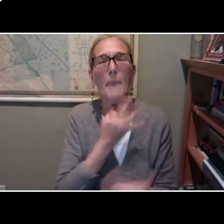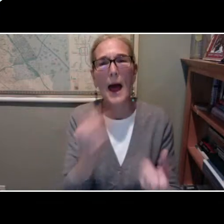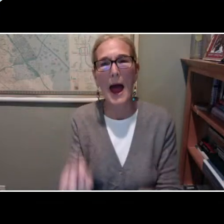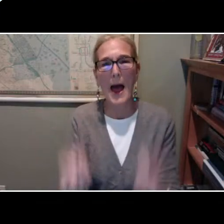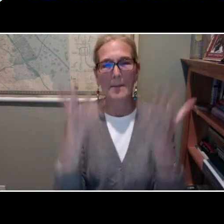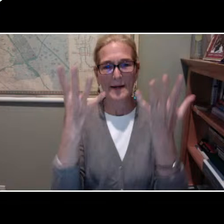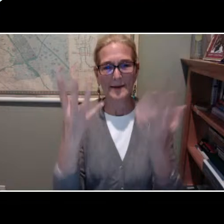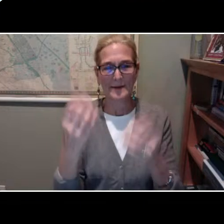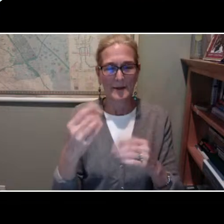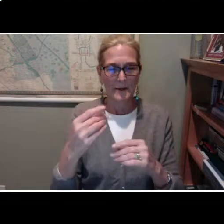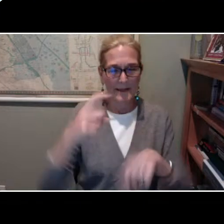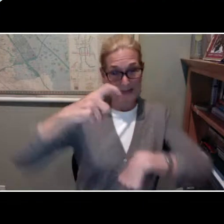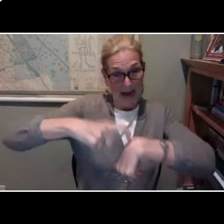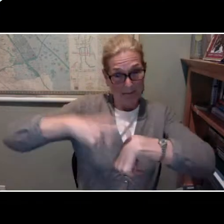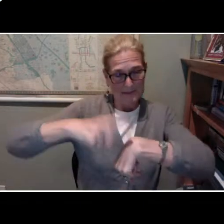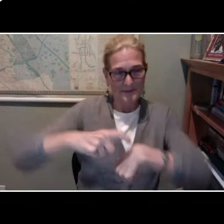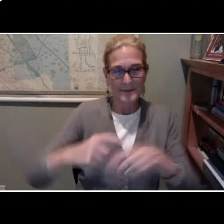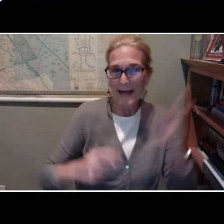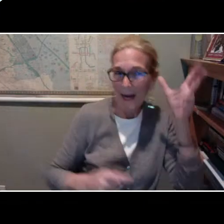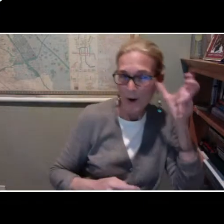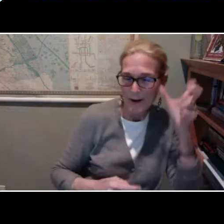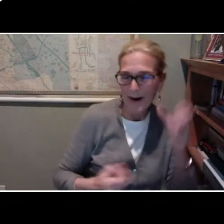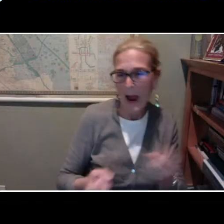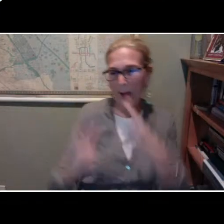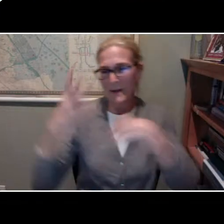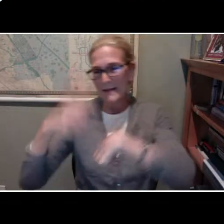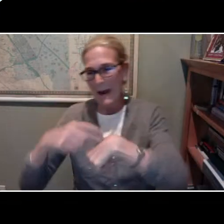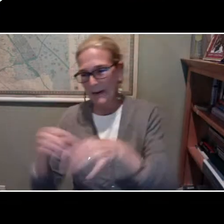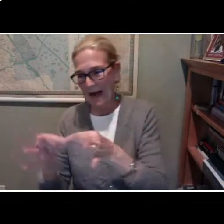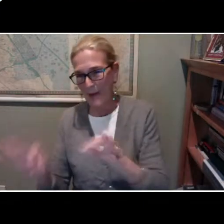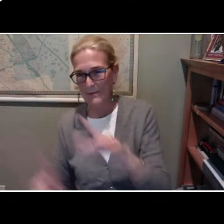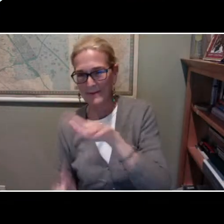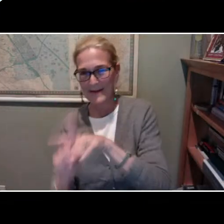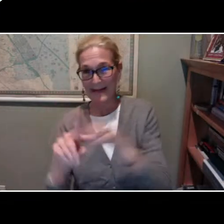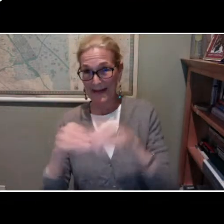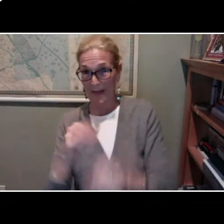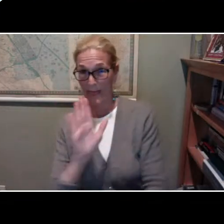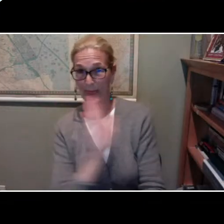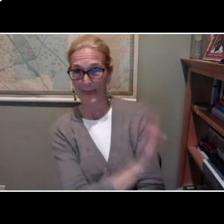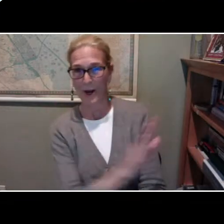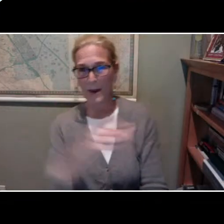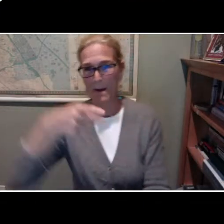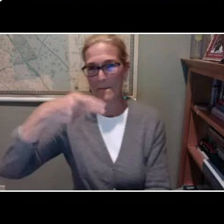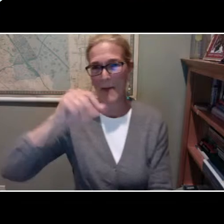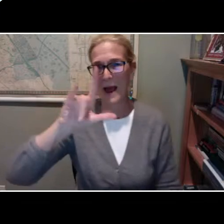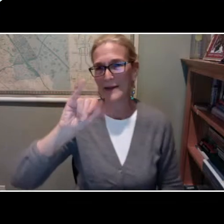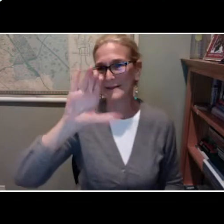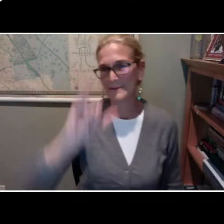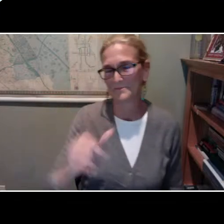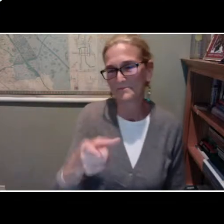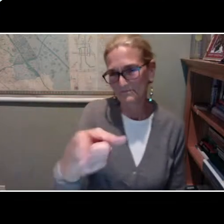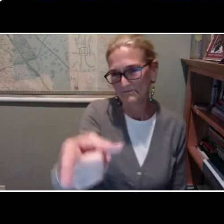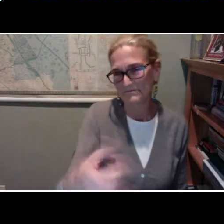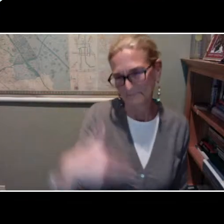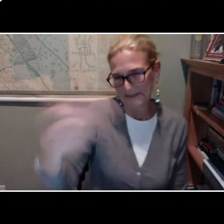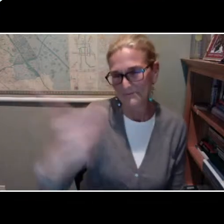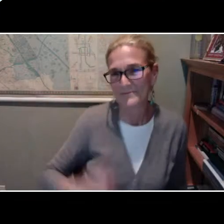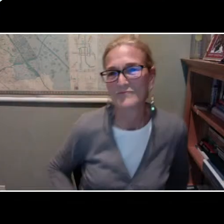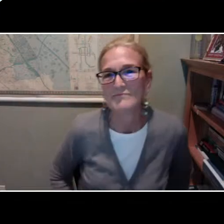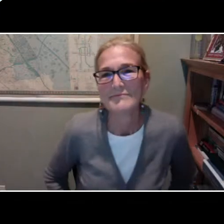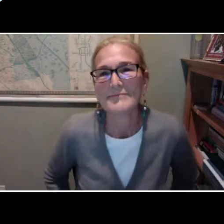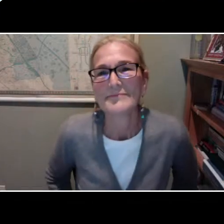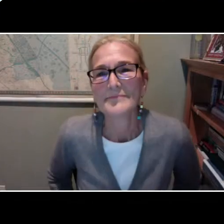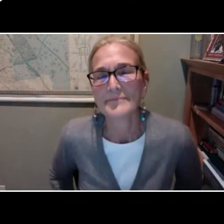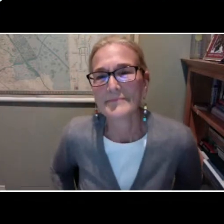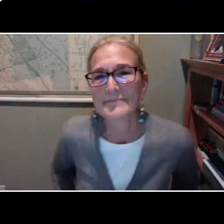And there were not very many mentions of language versus hearing. So I was